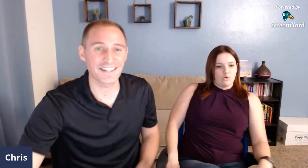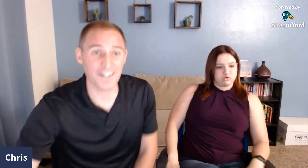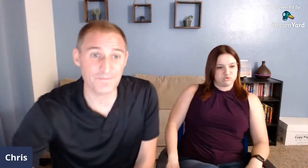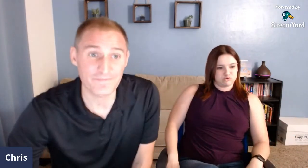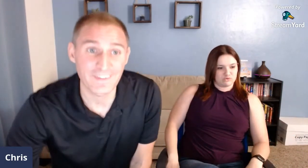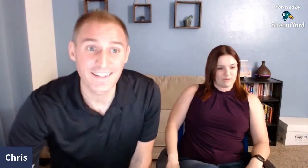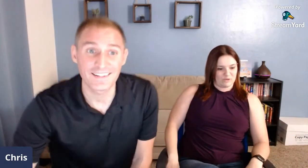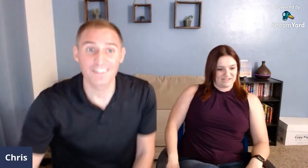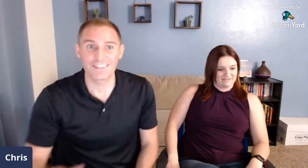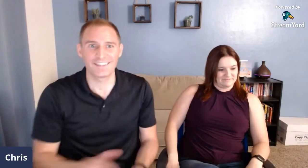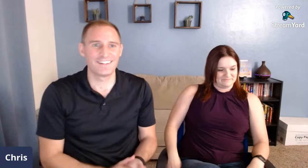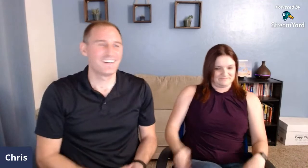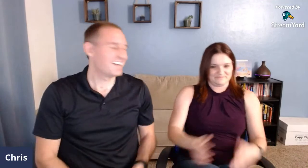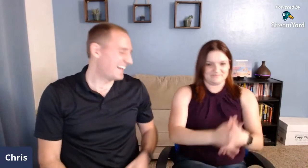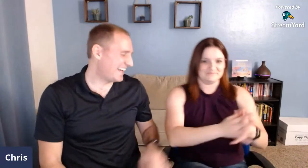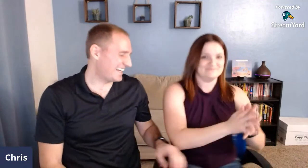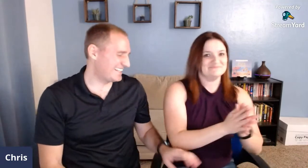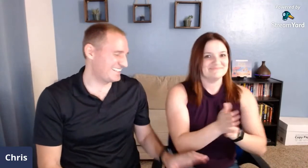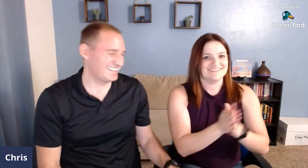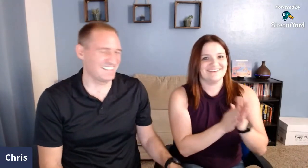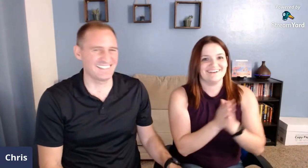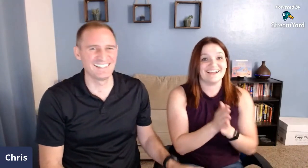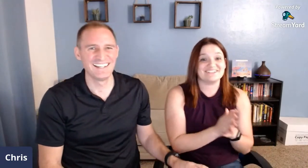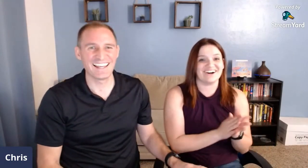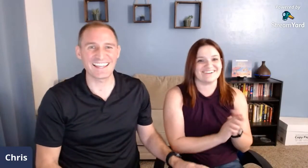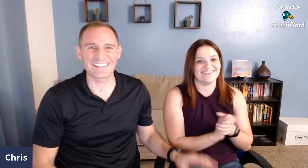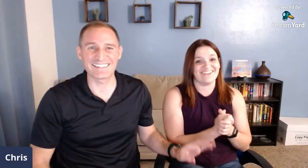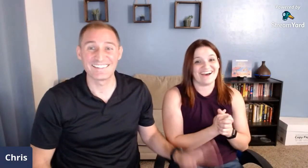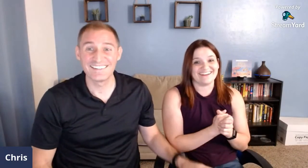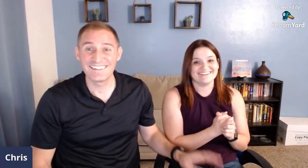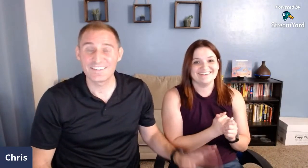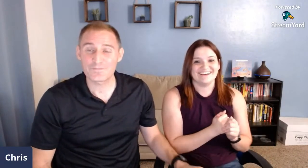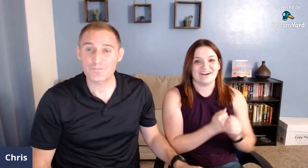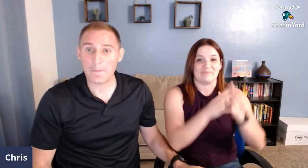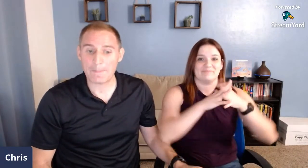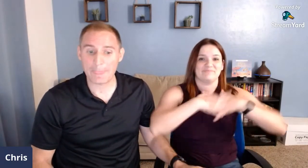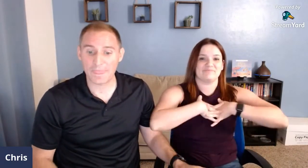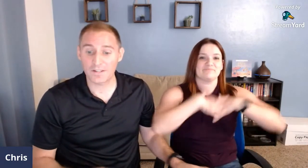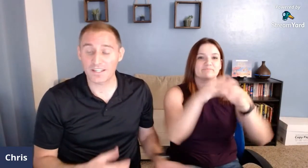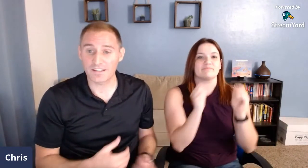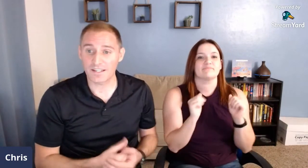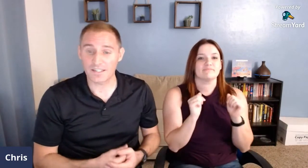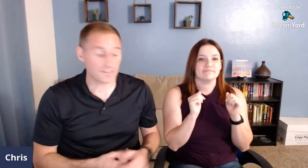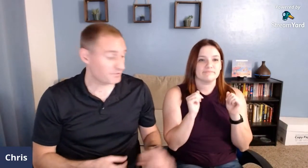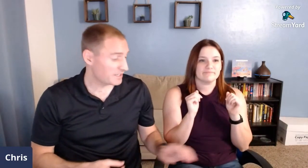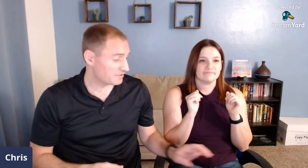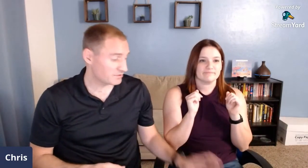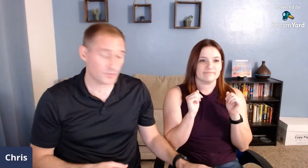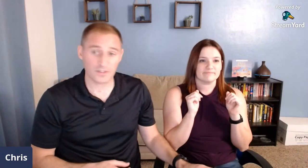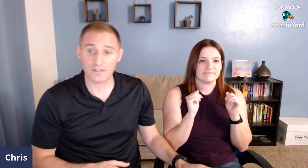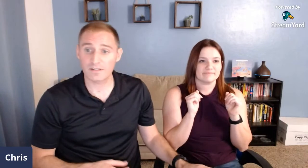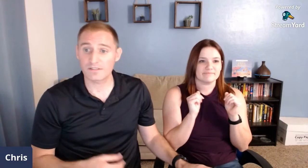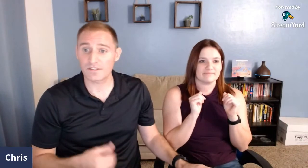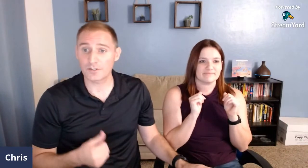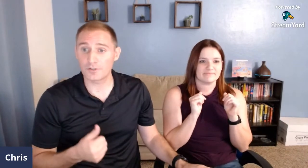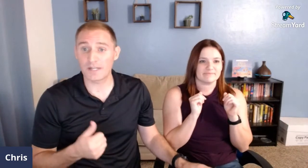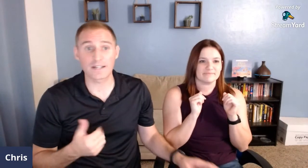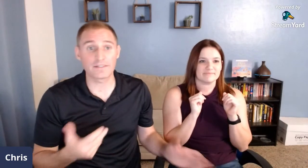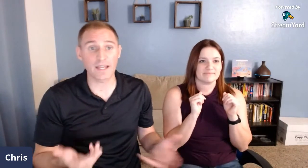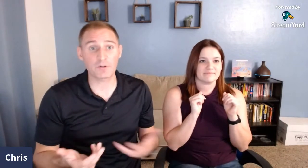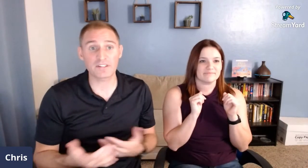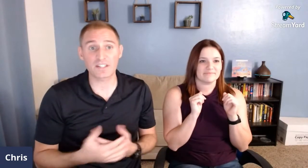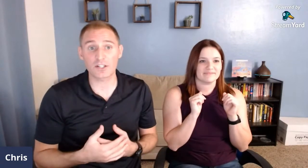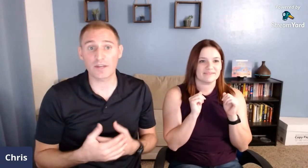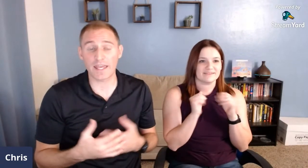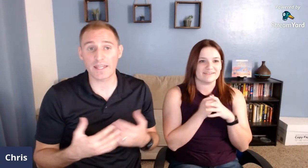Okay. I'm winded. I talk Hang in a there. lot. Okay. Okay, you ready to interpret?